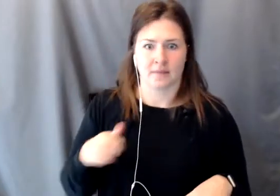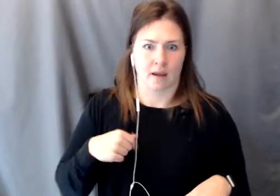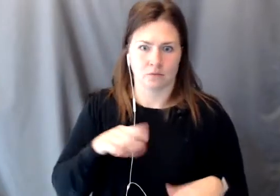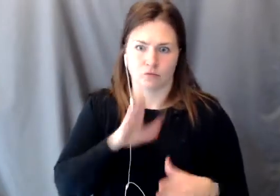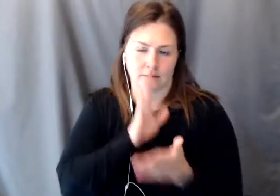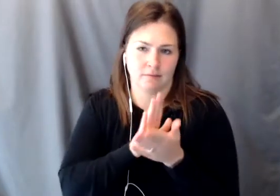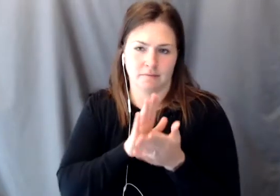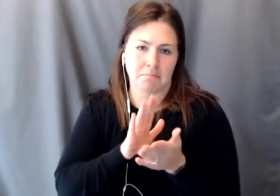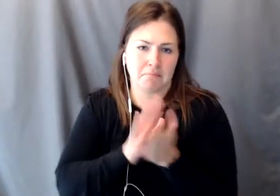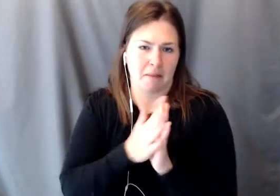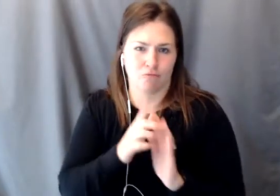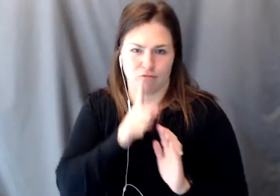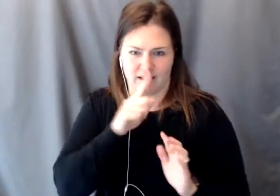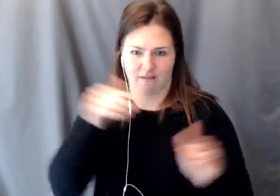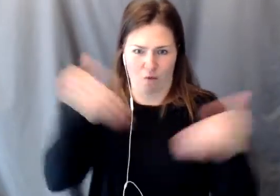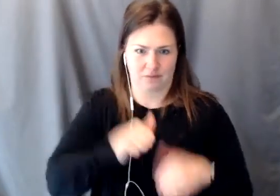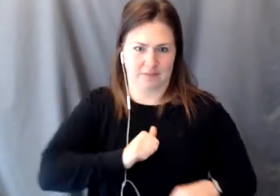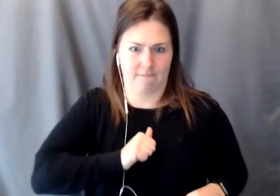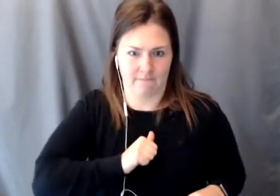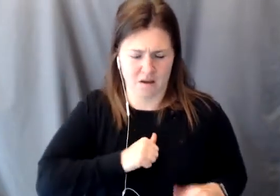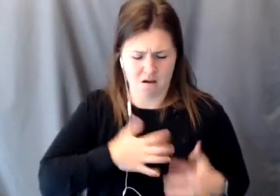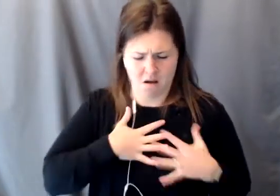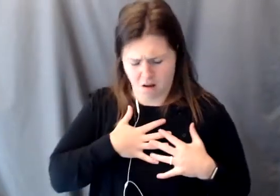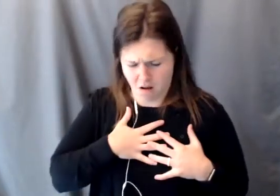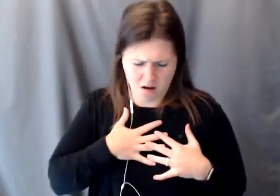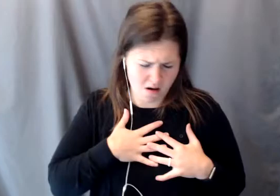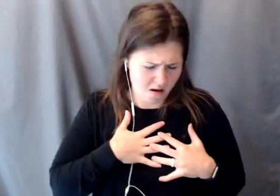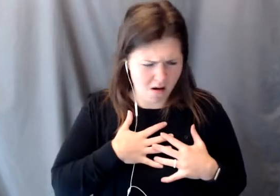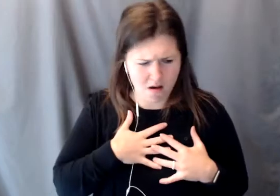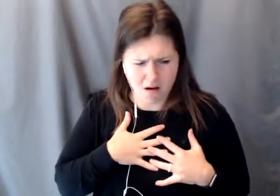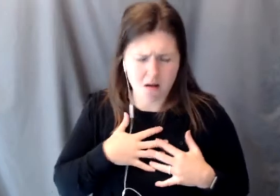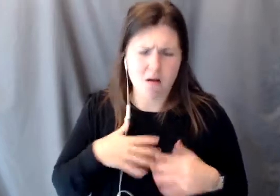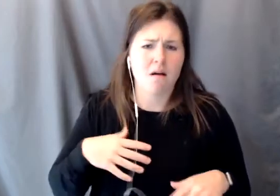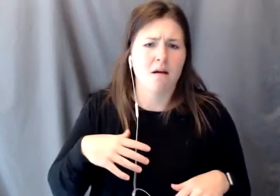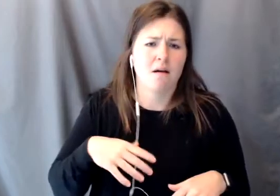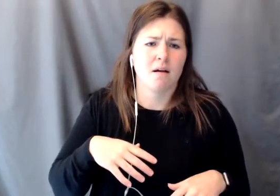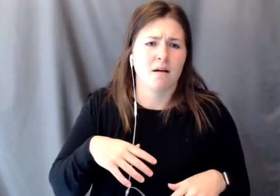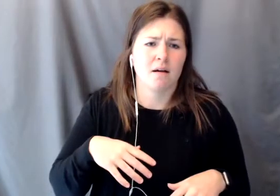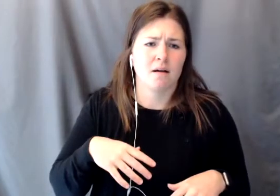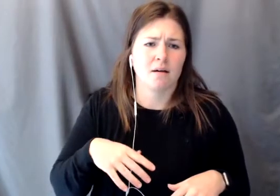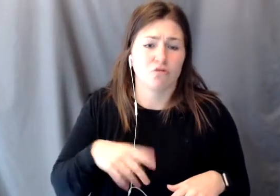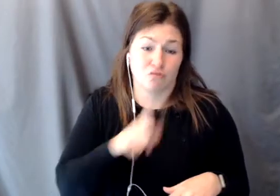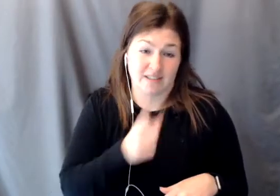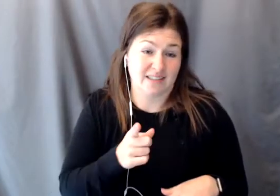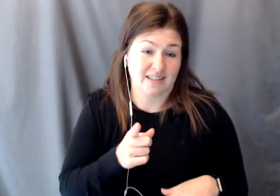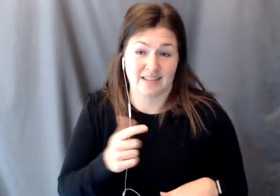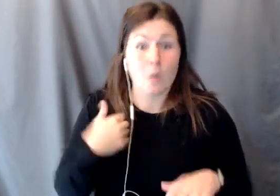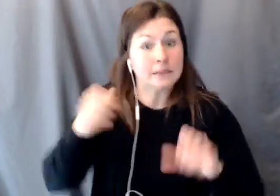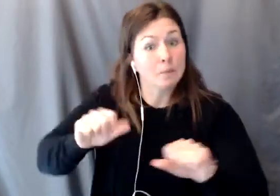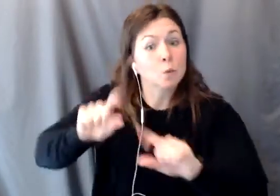I got to a place where it's like, it was almost paralyzing. Like I was able to go to meetings. I